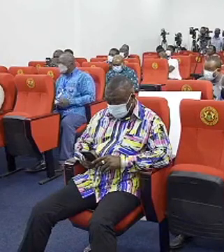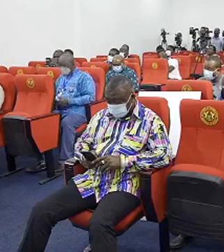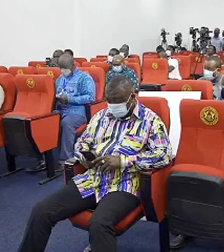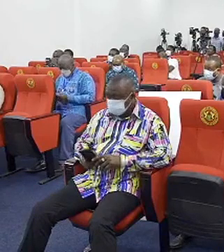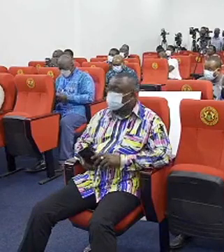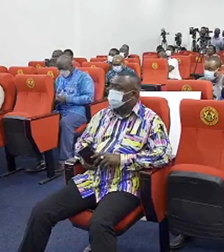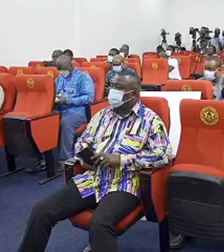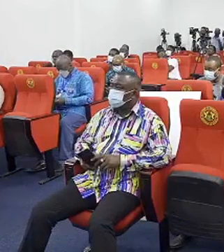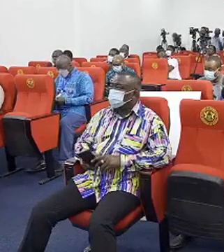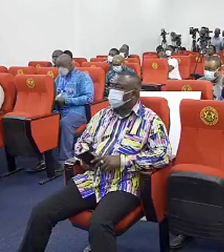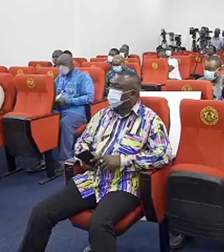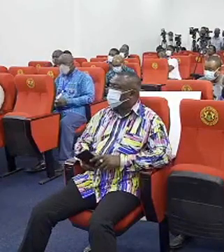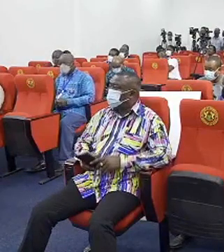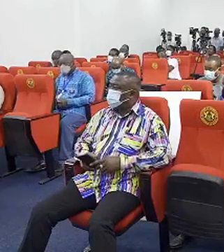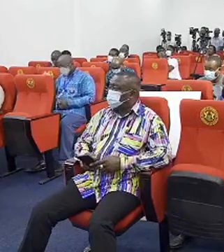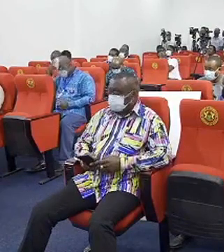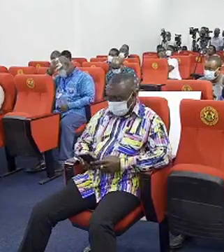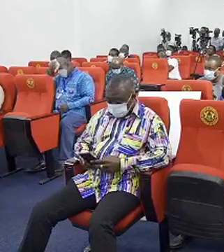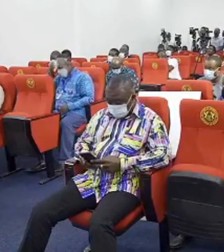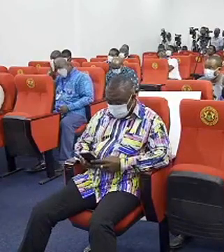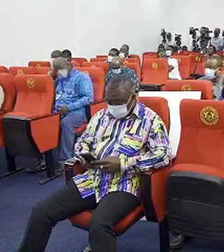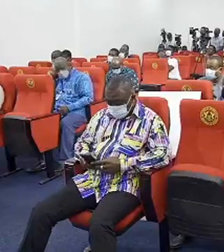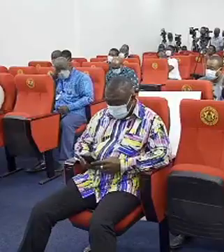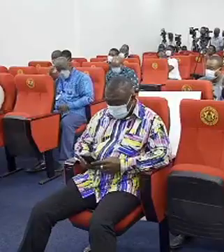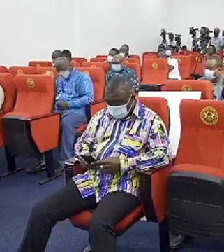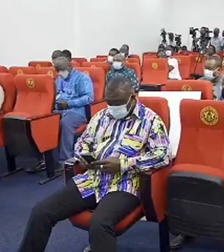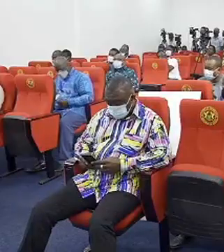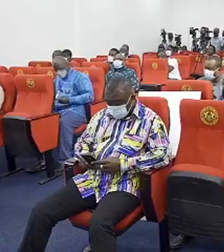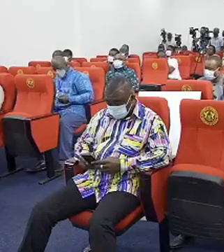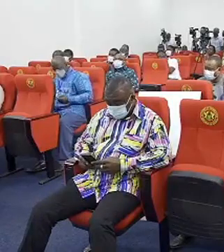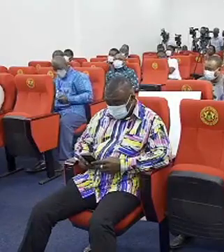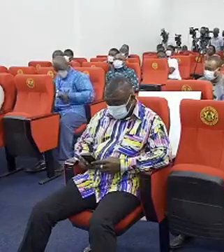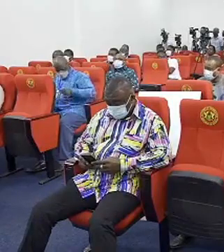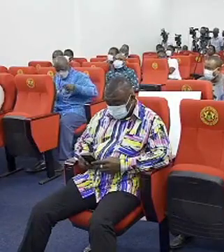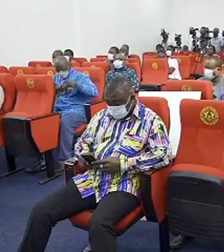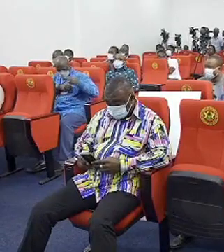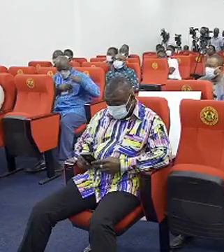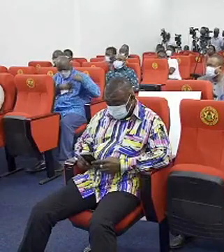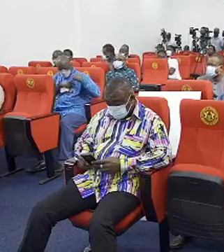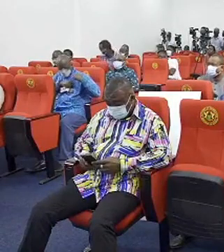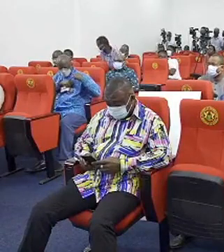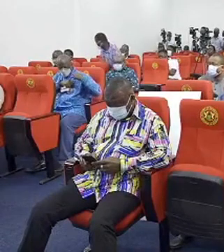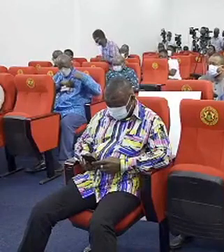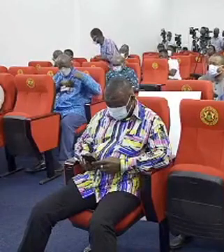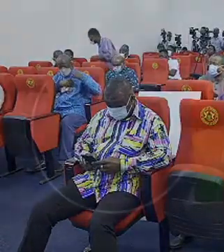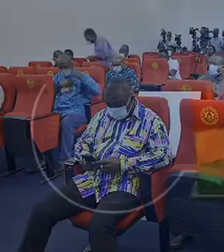Hi, colleagues. So as always, we'll stand by the queue from Ghana Television and then we'll go.